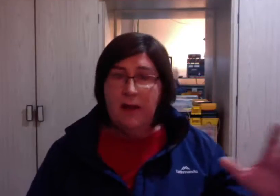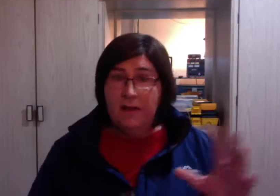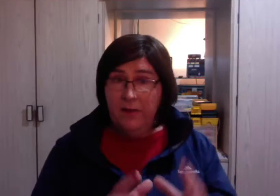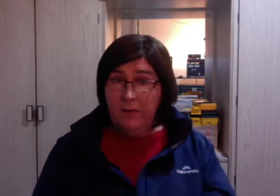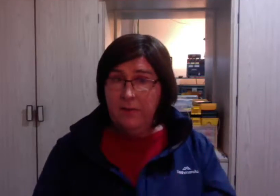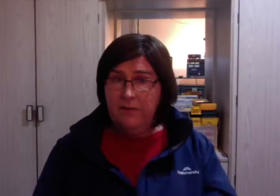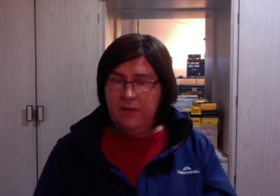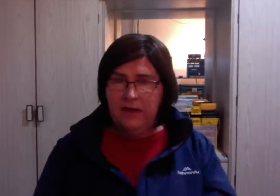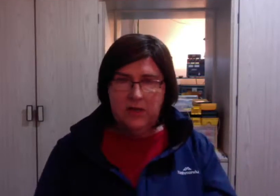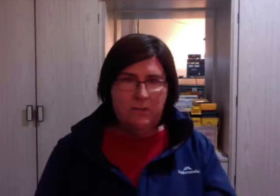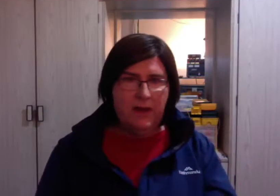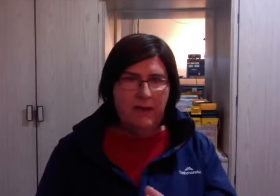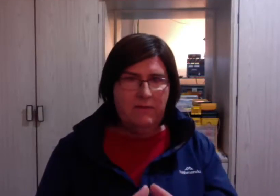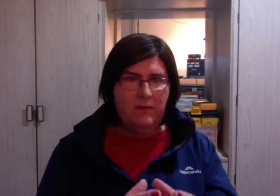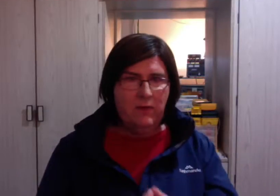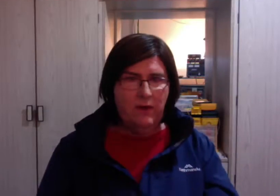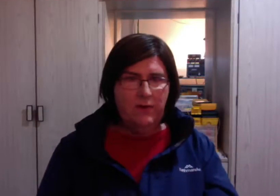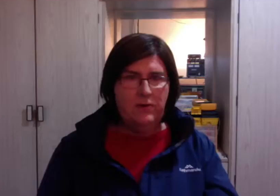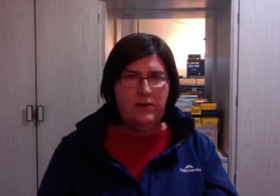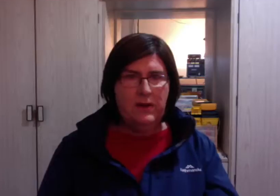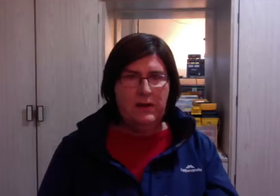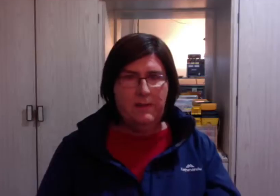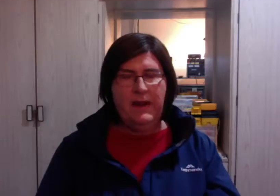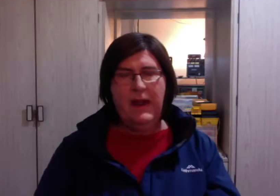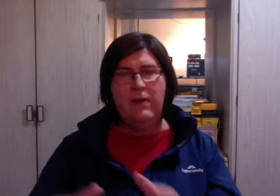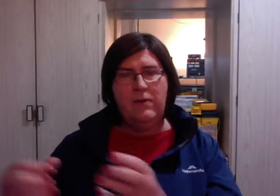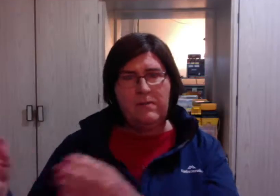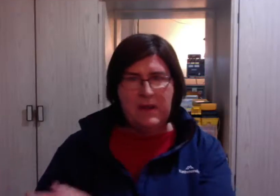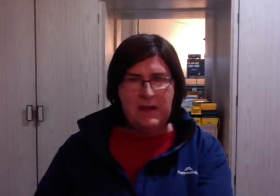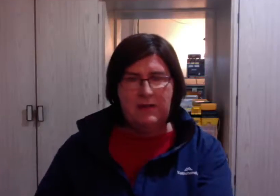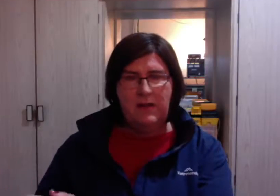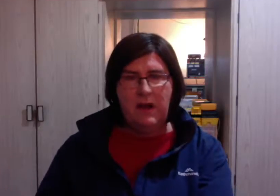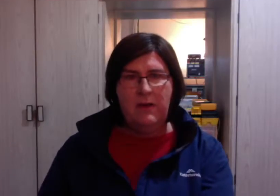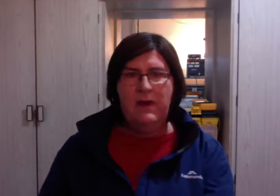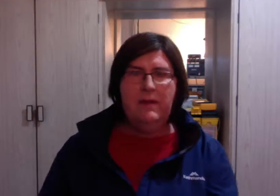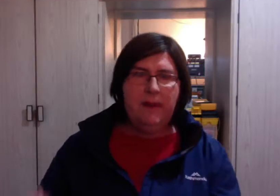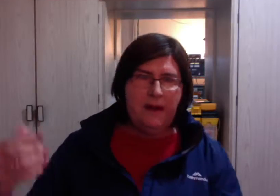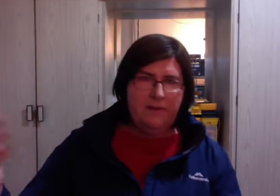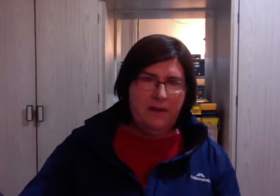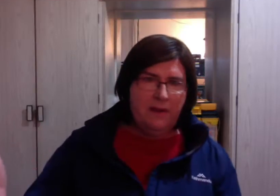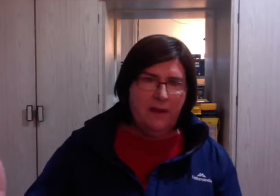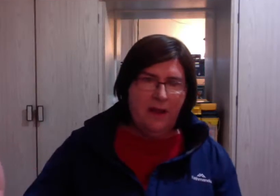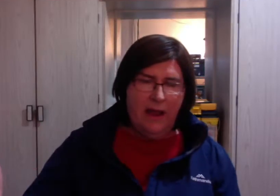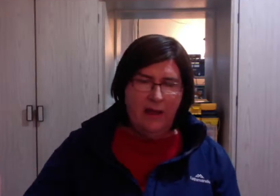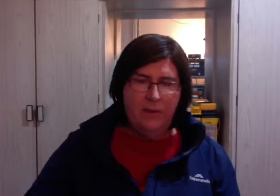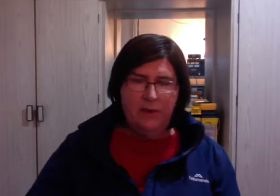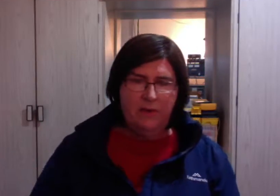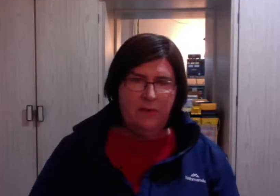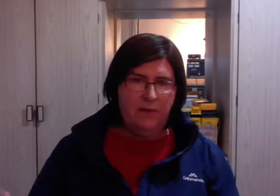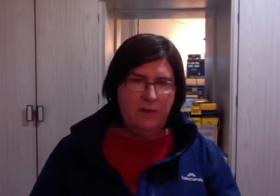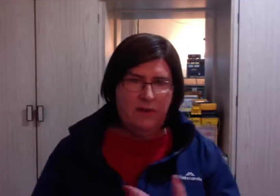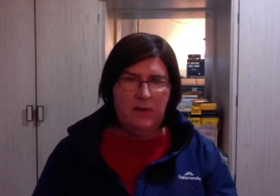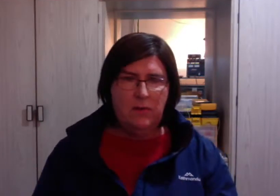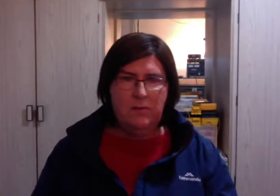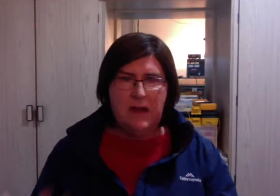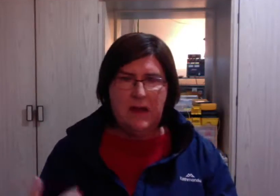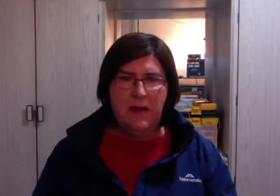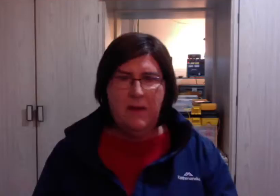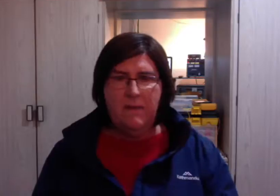that's where we finish. But if you want to, you can come back out with me to the highway and back up to Alice Springs with Misty or me.